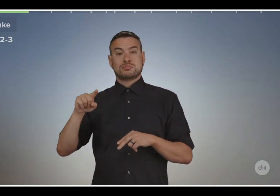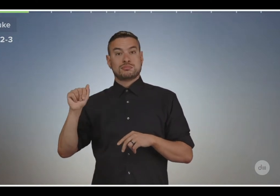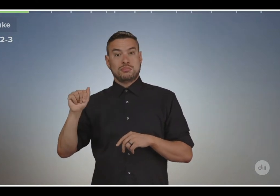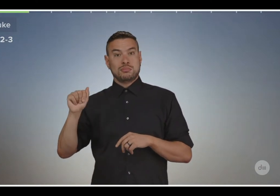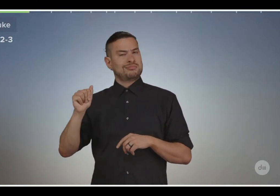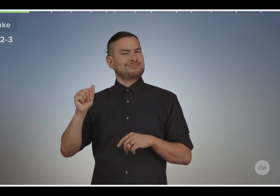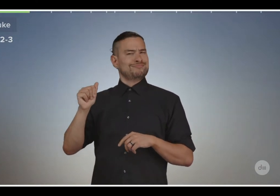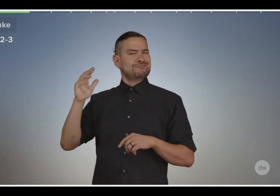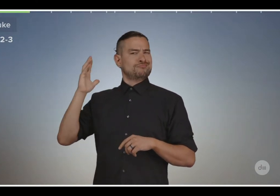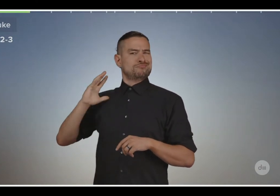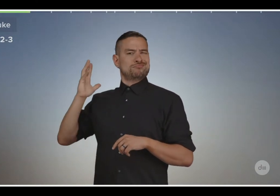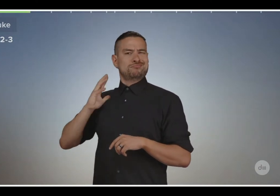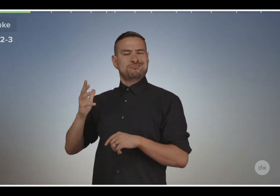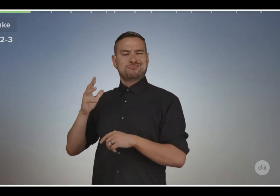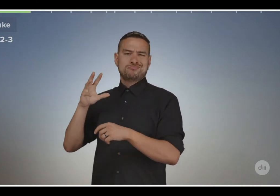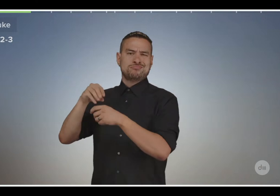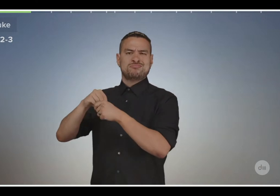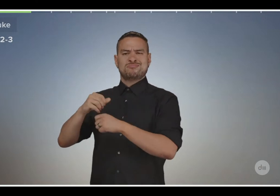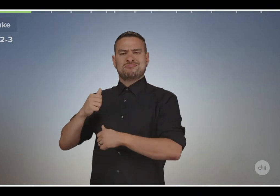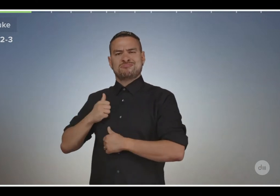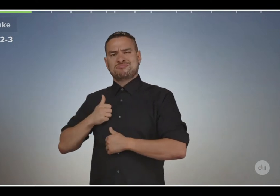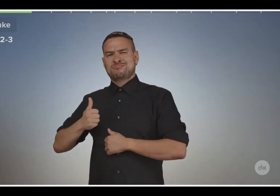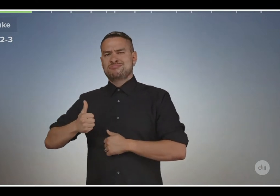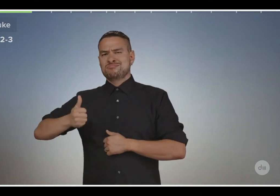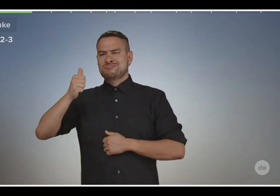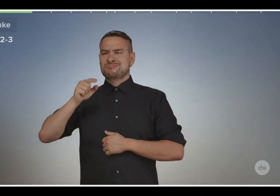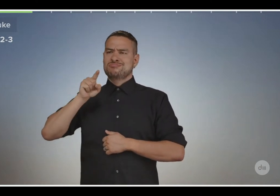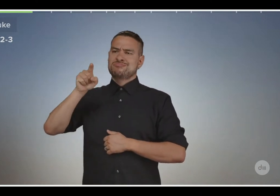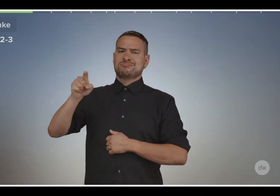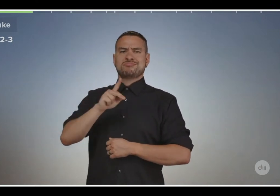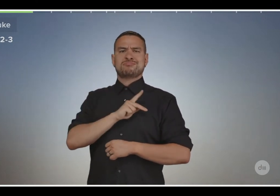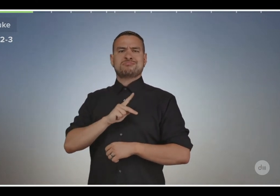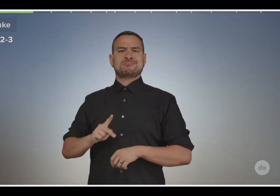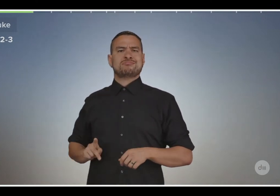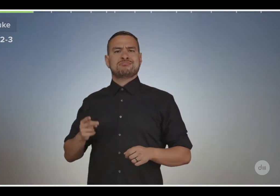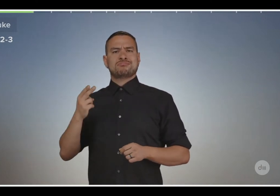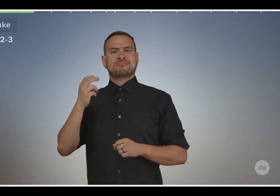Cusa, the manager of Herod's property,